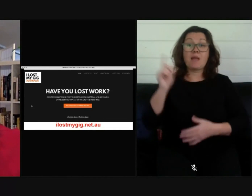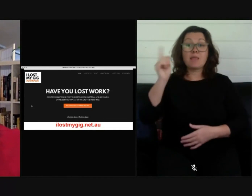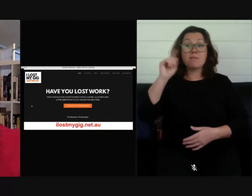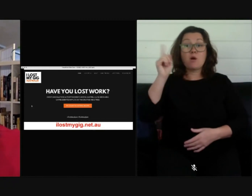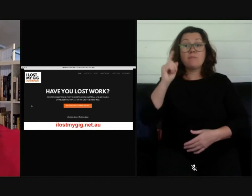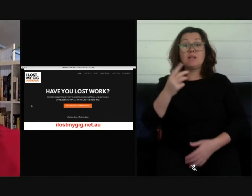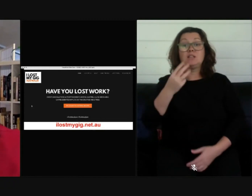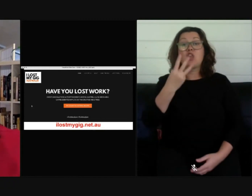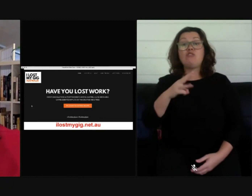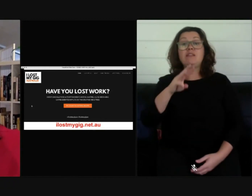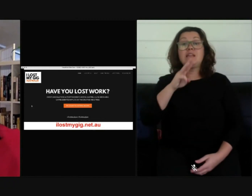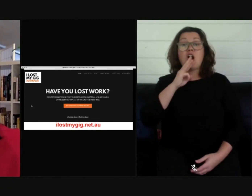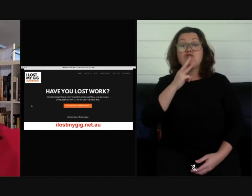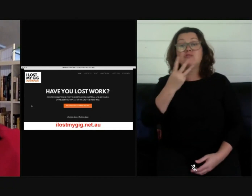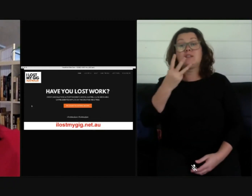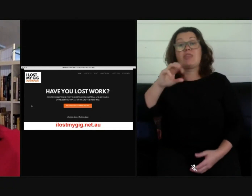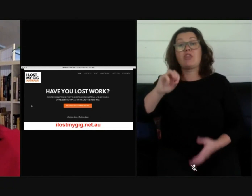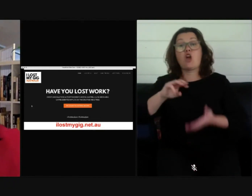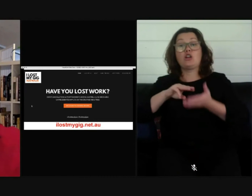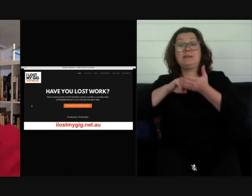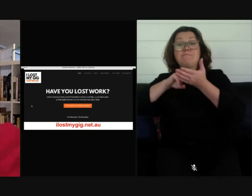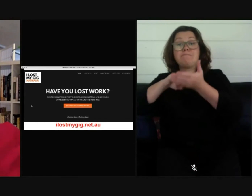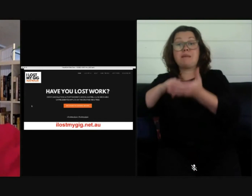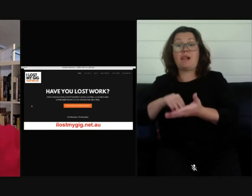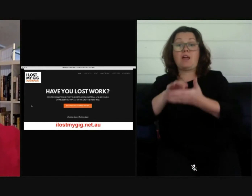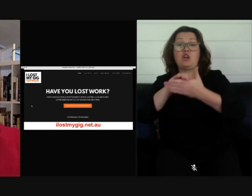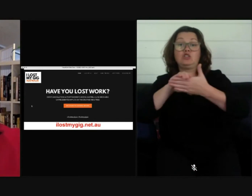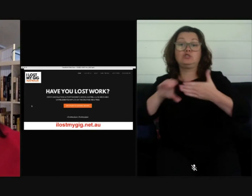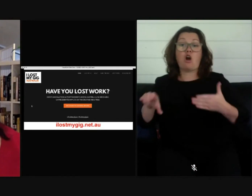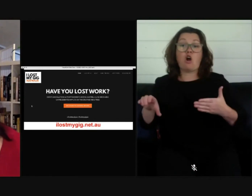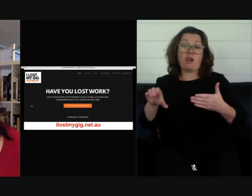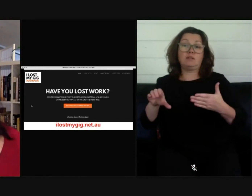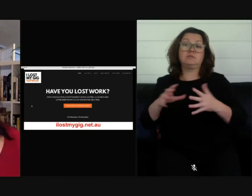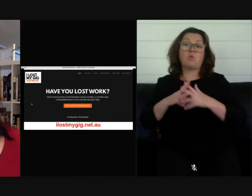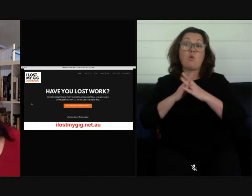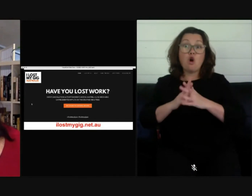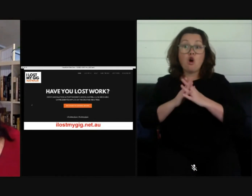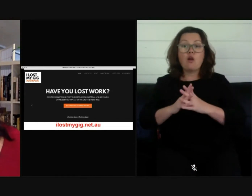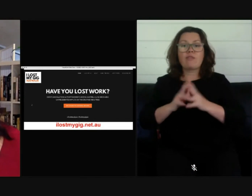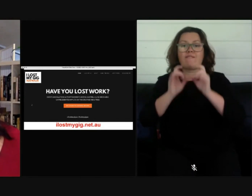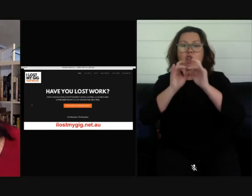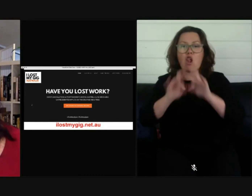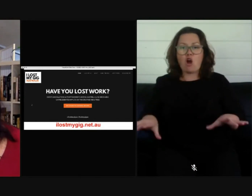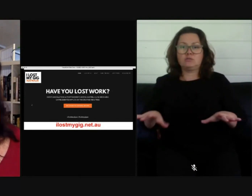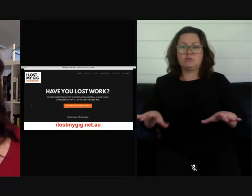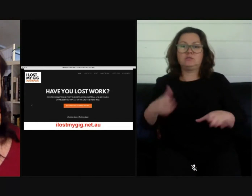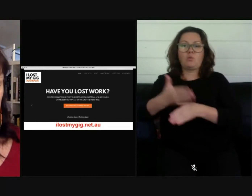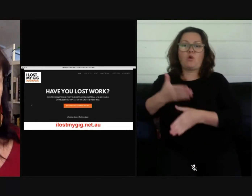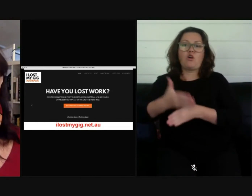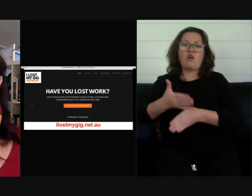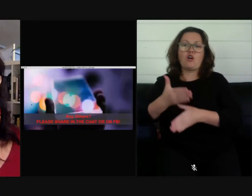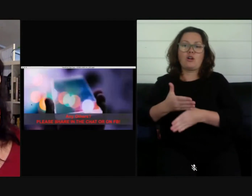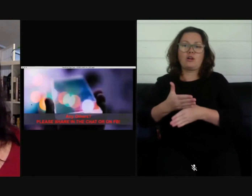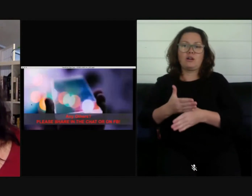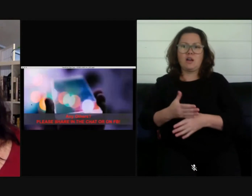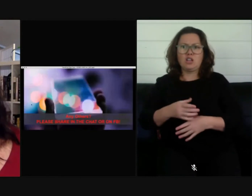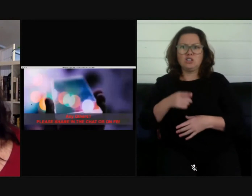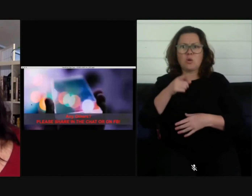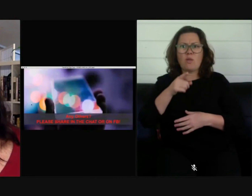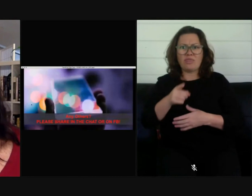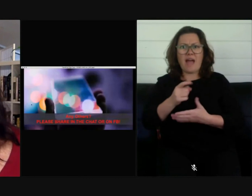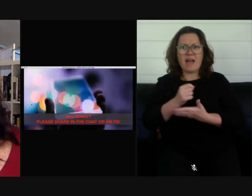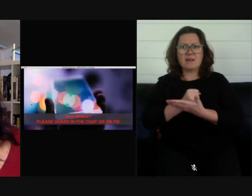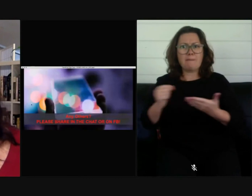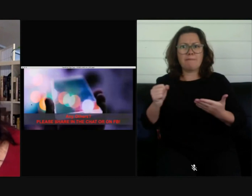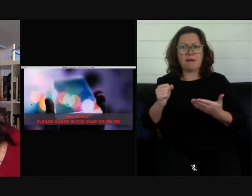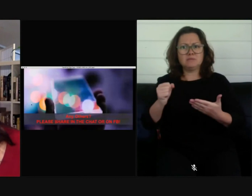worth of lost work. Those are the sorts of numbers that people take seriously. And again, if you have any